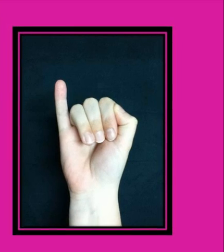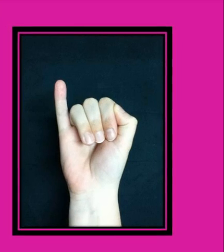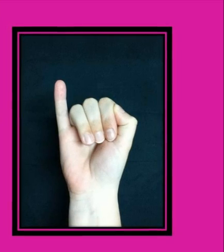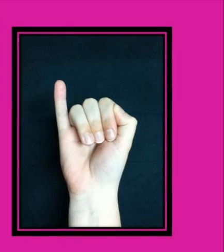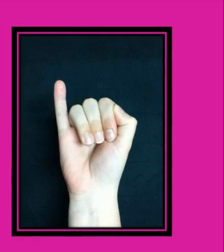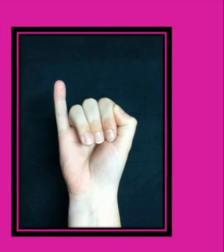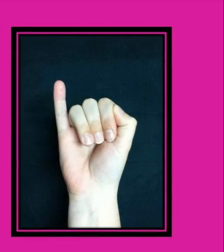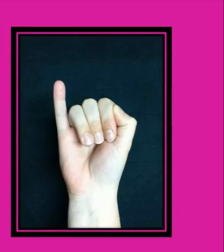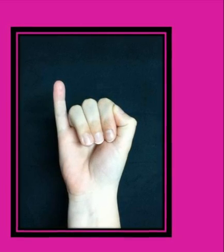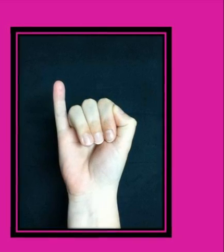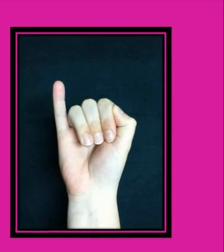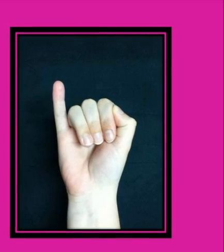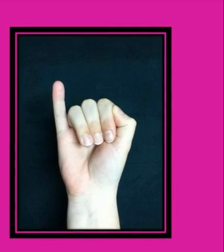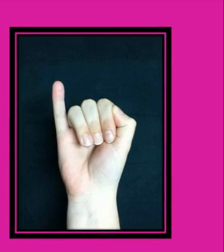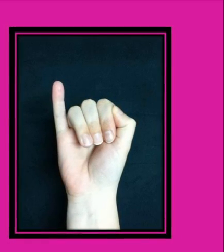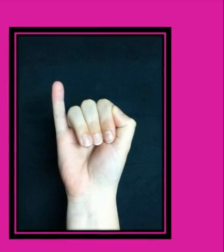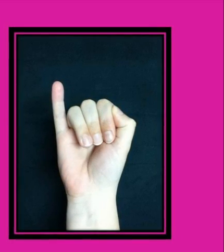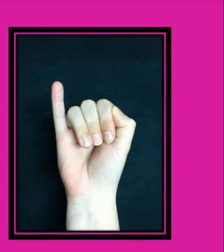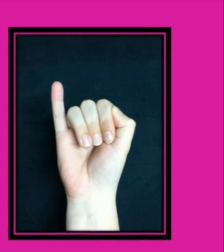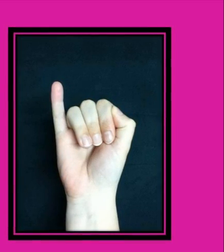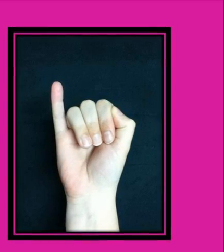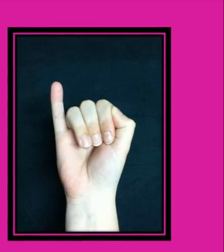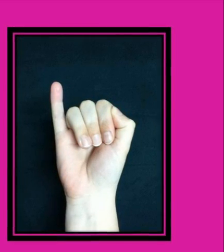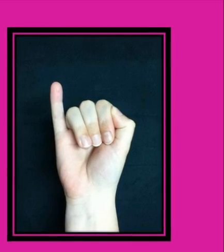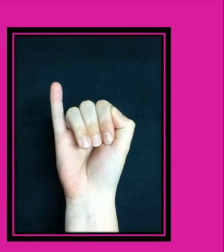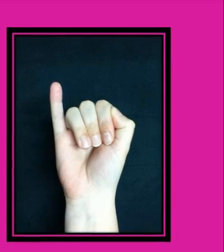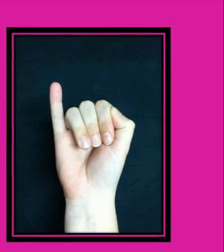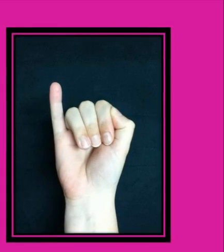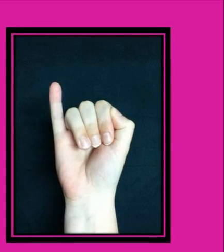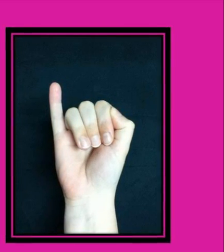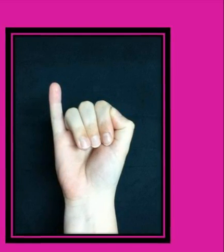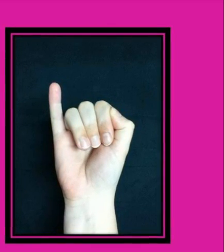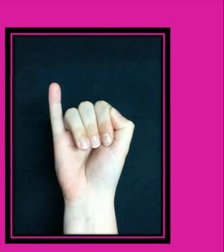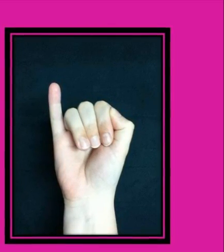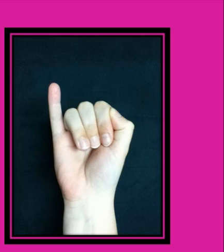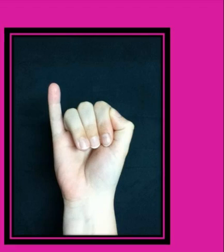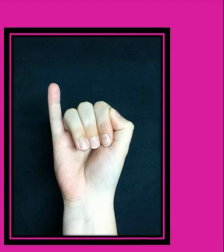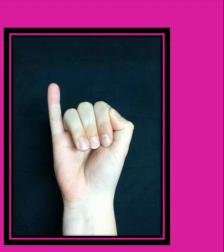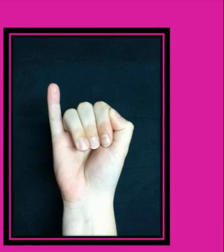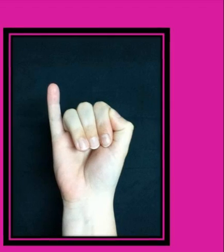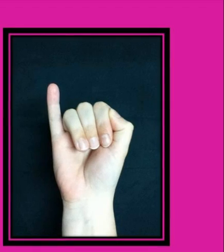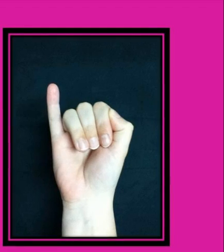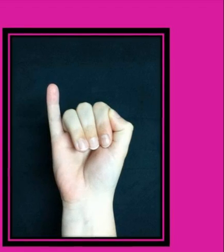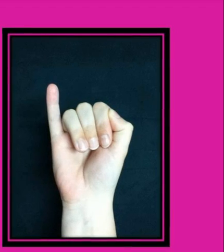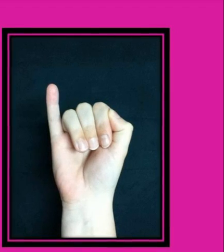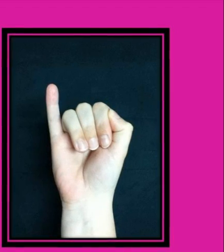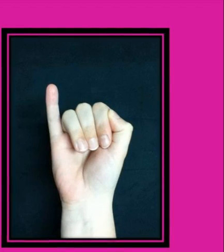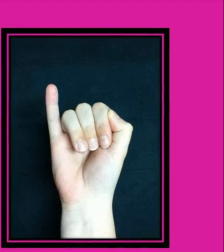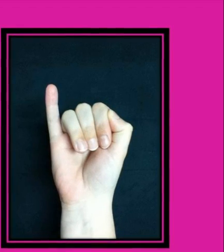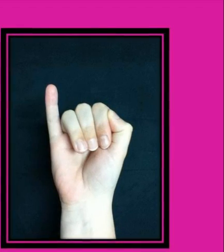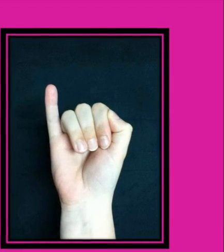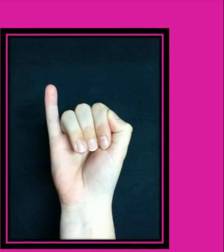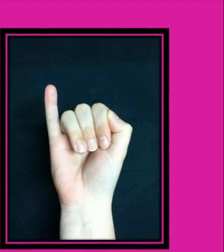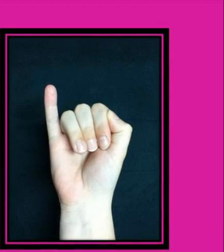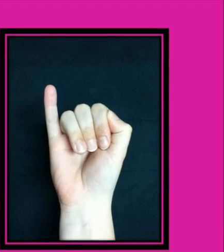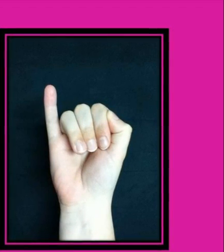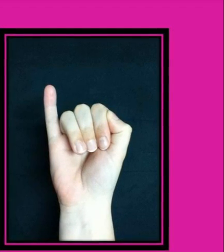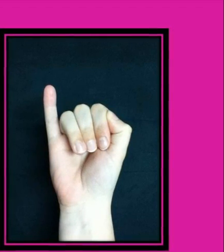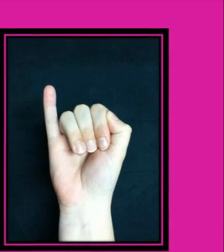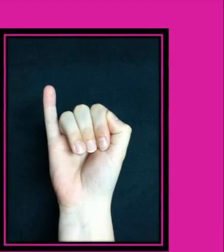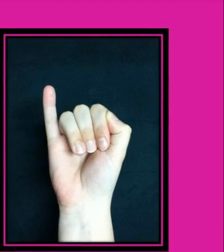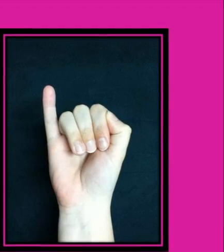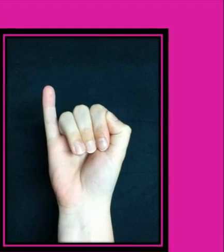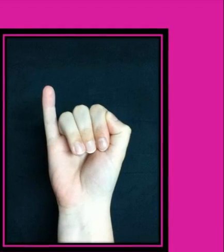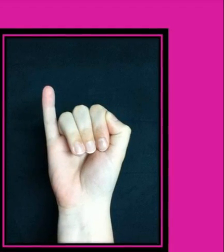I, you will first want to completely bend your index, middle, and ring finger all the way down to your